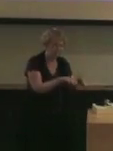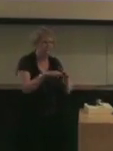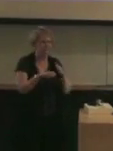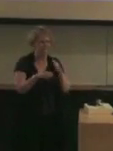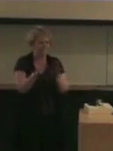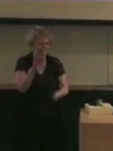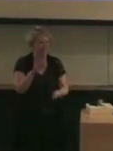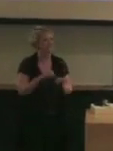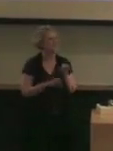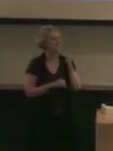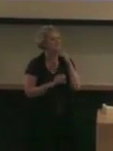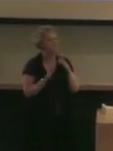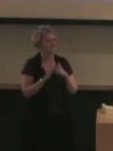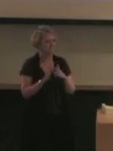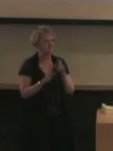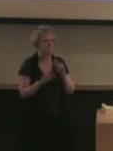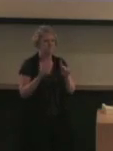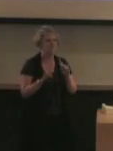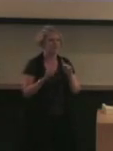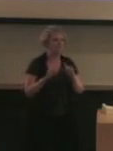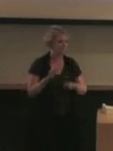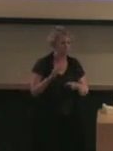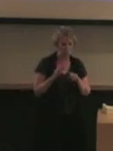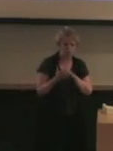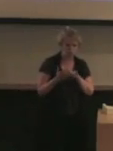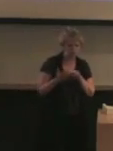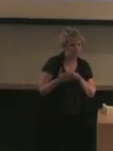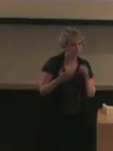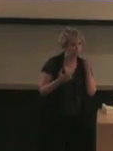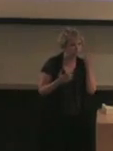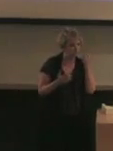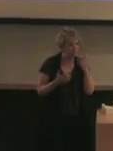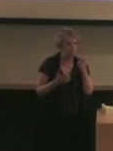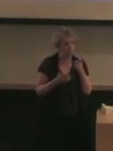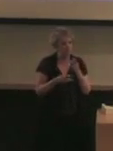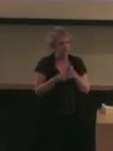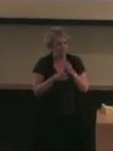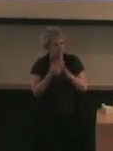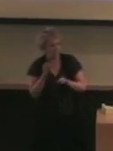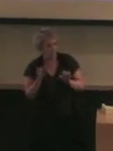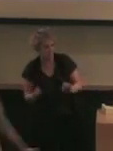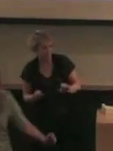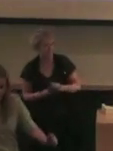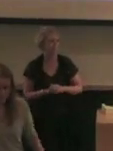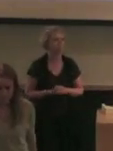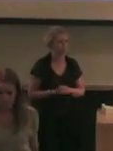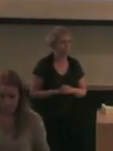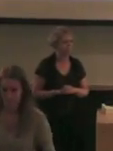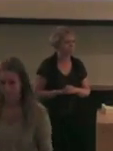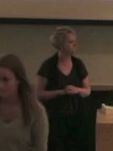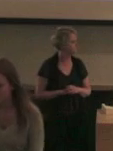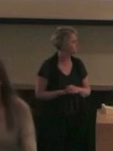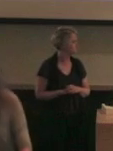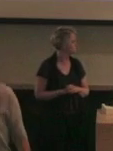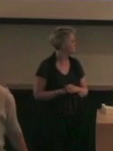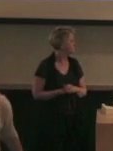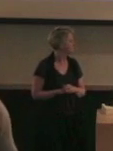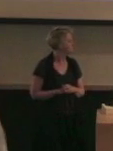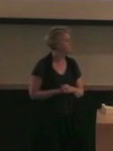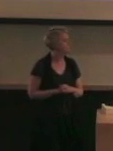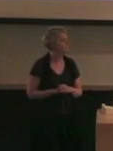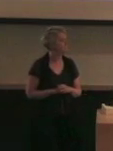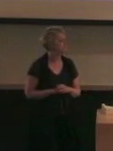Obviously, like people that have low literacy, we want to keep this as simple as we possibly can.